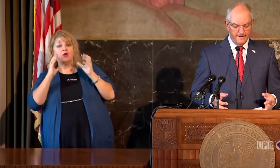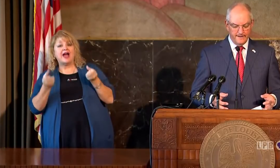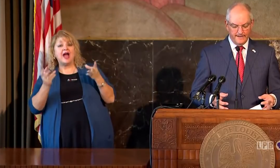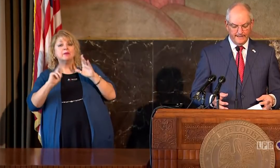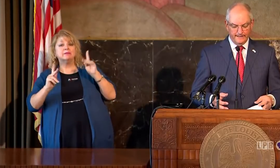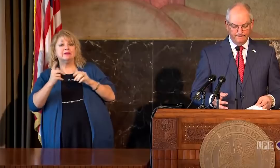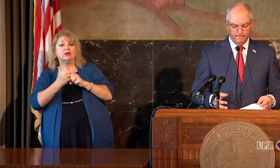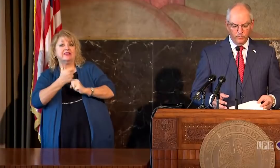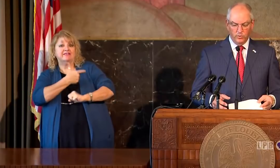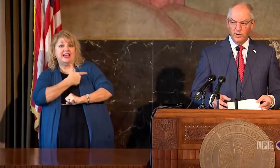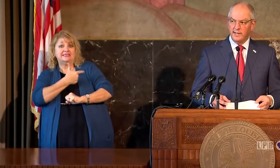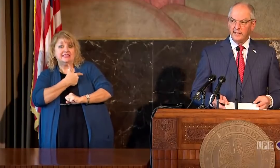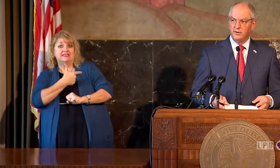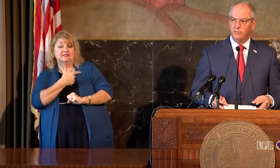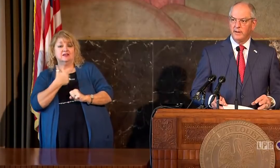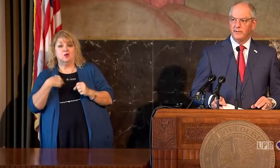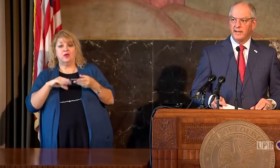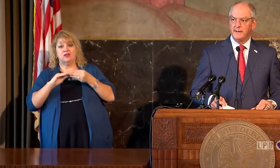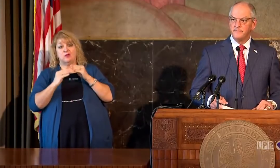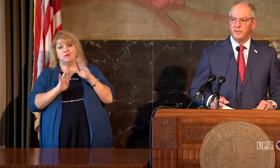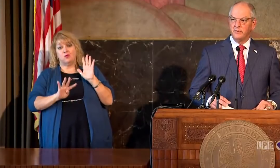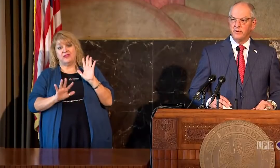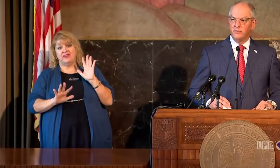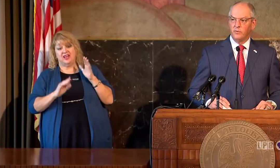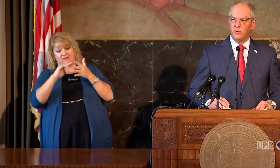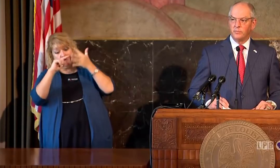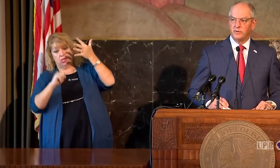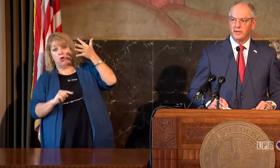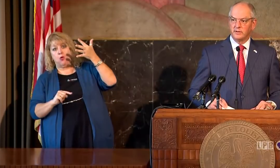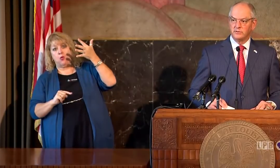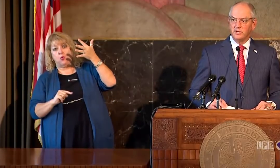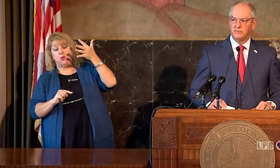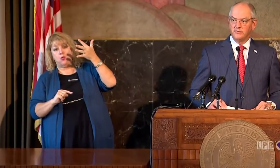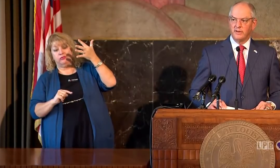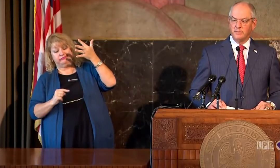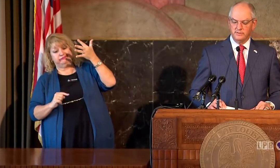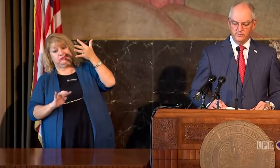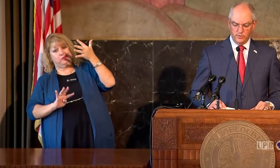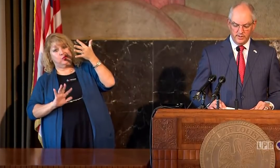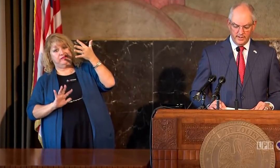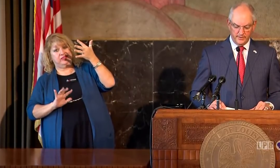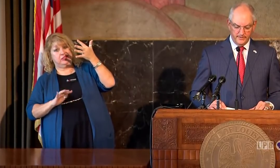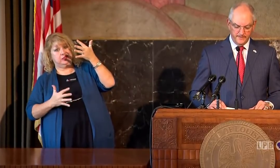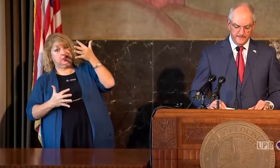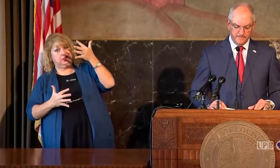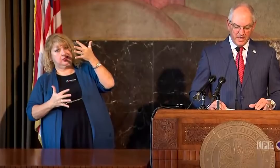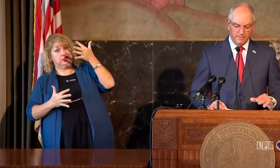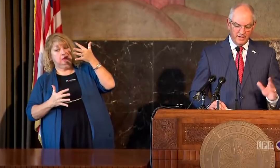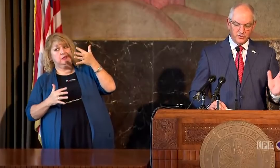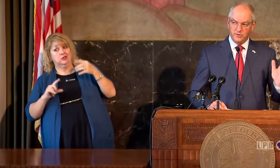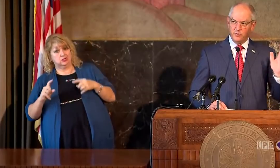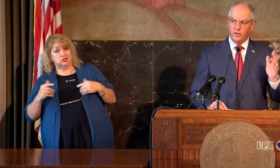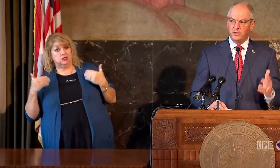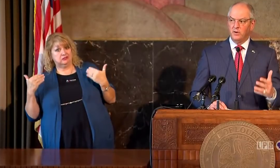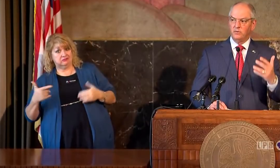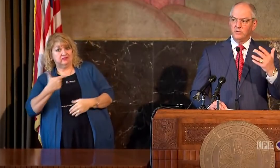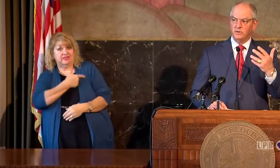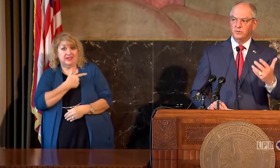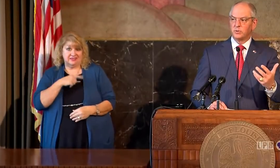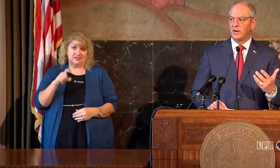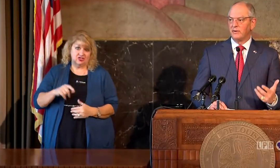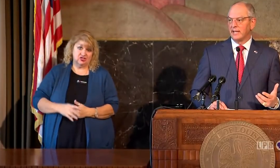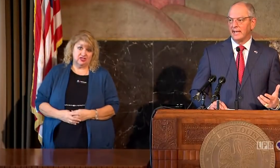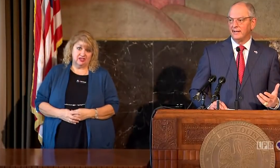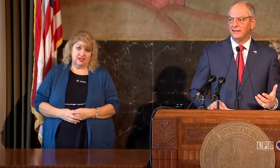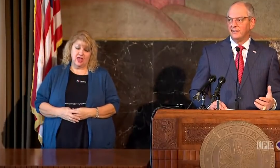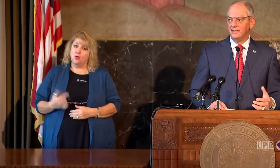uptake. We really need to do better than that if we want to protect ourselves, our families, one another, and make sure that we don't